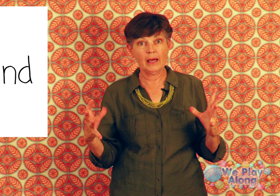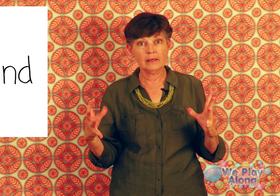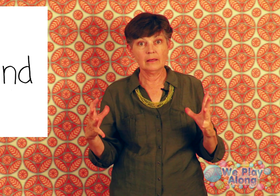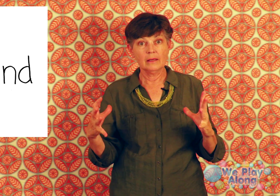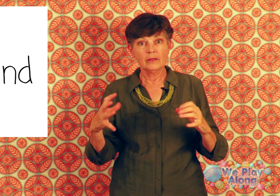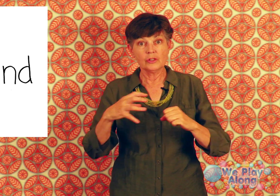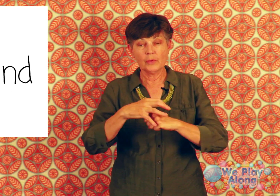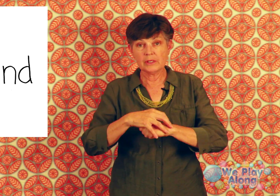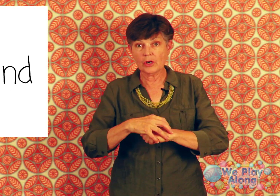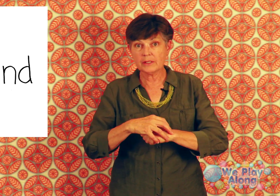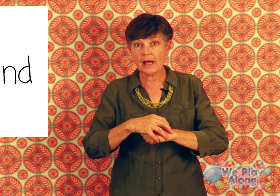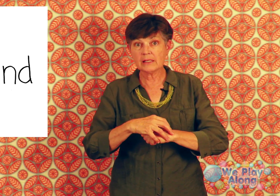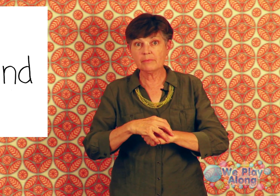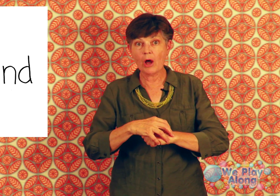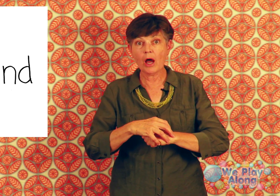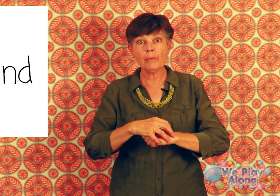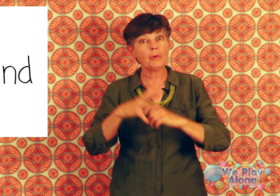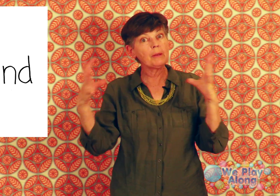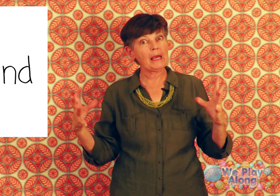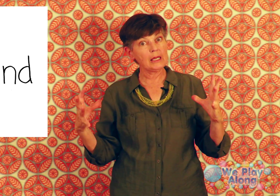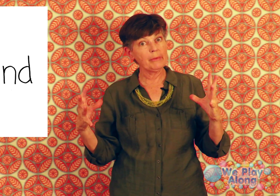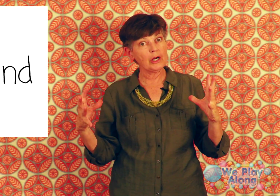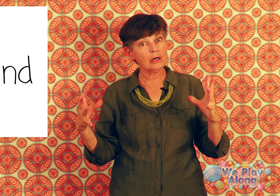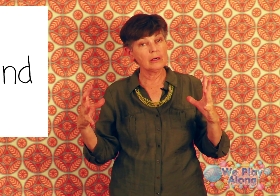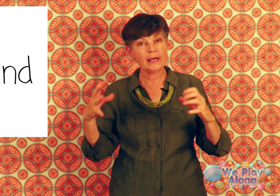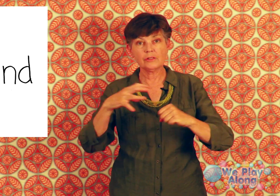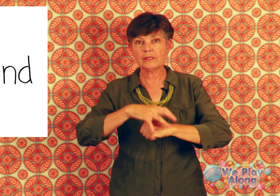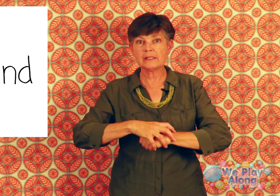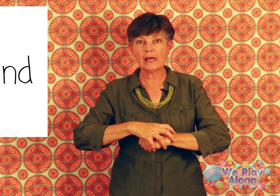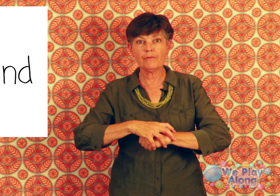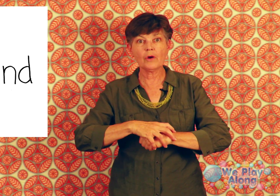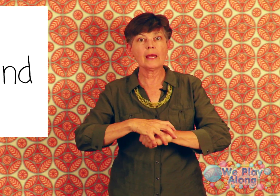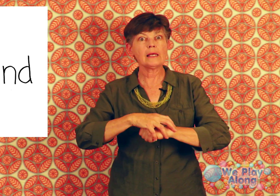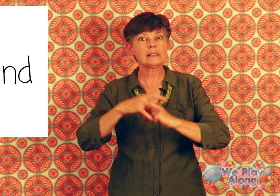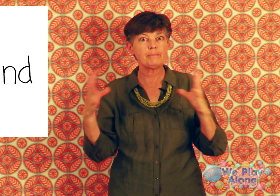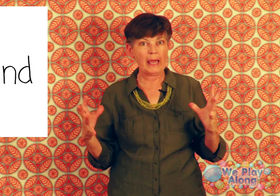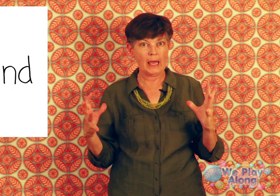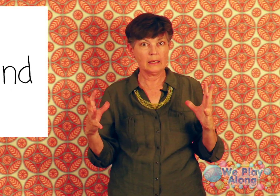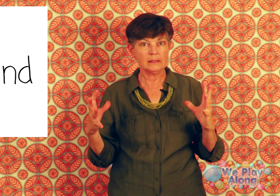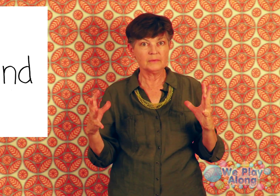expand. So it starts out small, but we're going to make it a little bigger. Okay, so this is sign for expand.